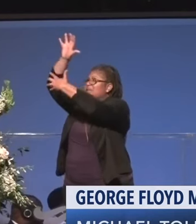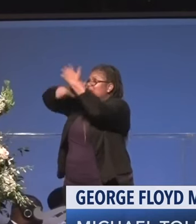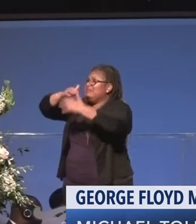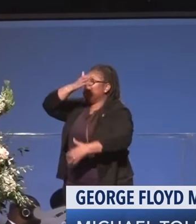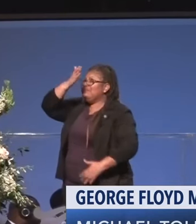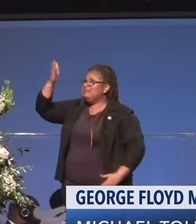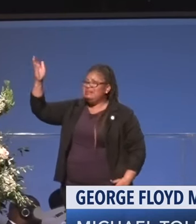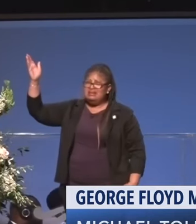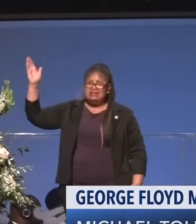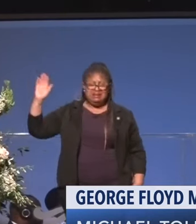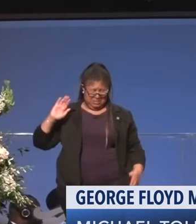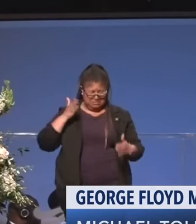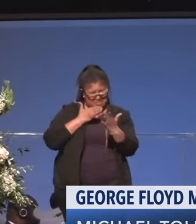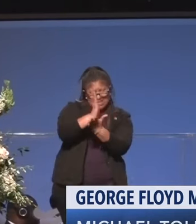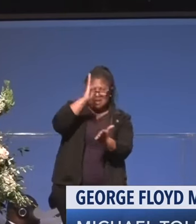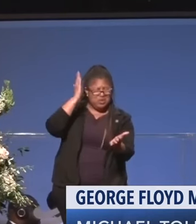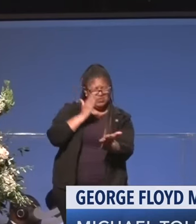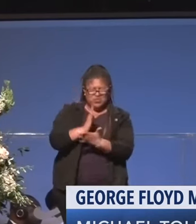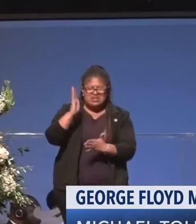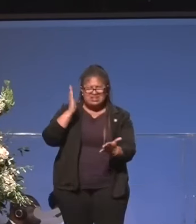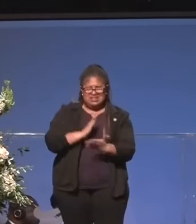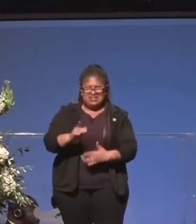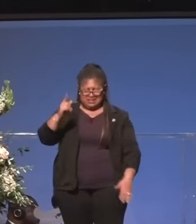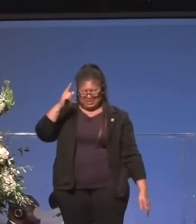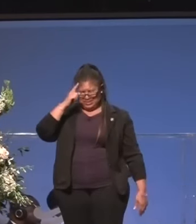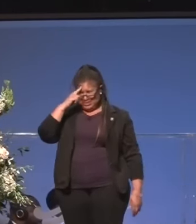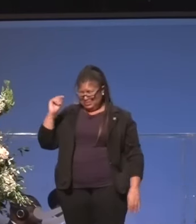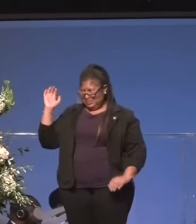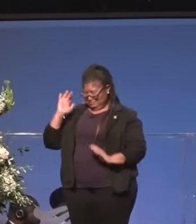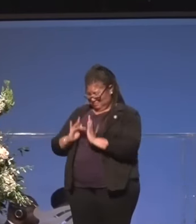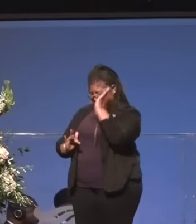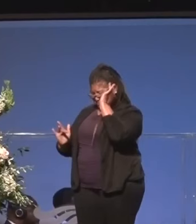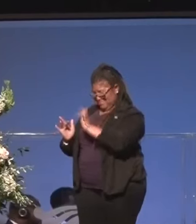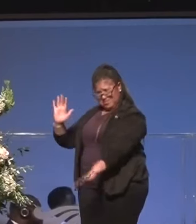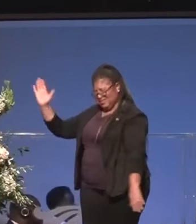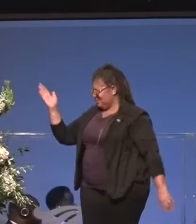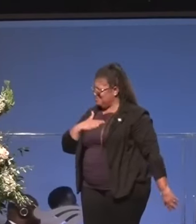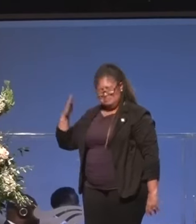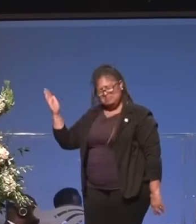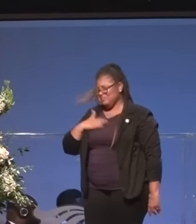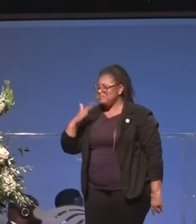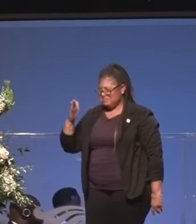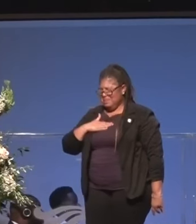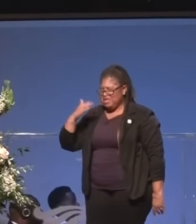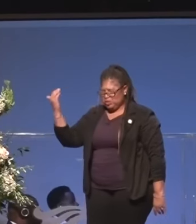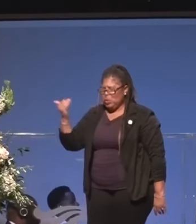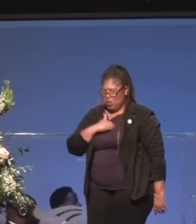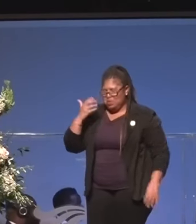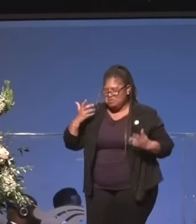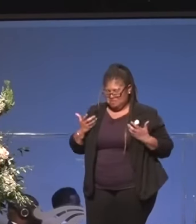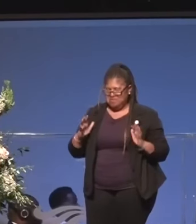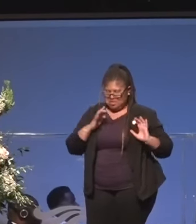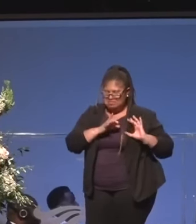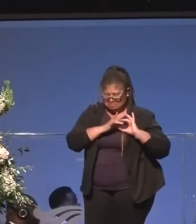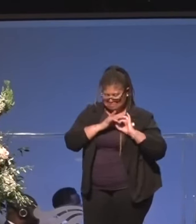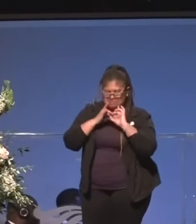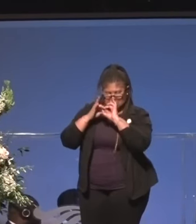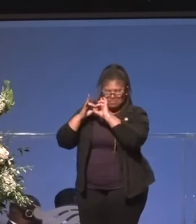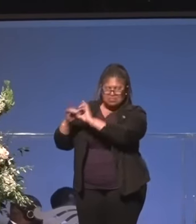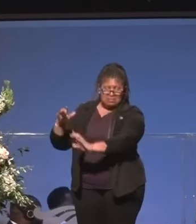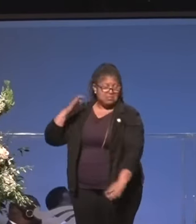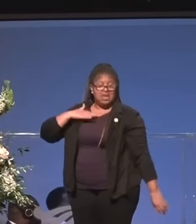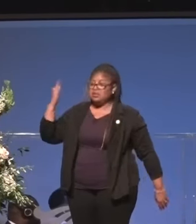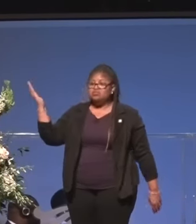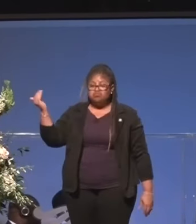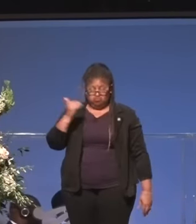sky. That is all right. Cuz he is mine. My soul has been angered. My